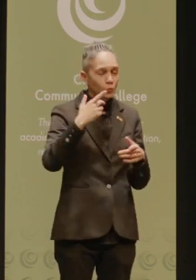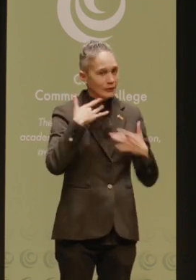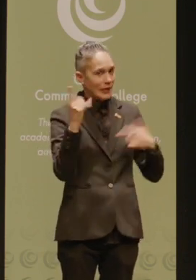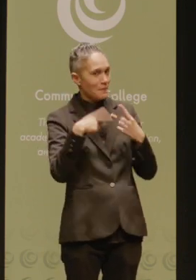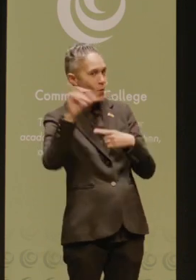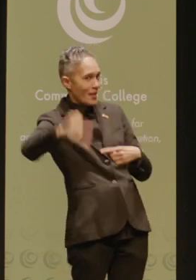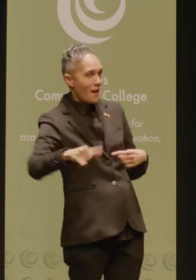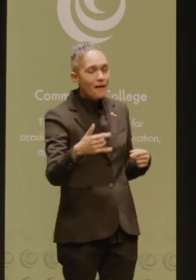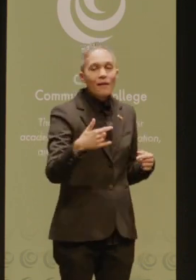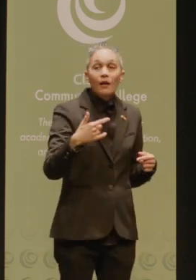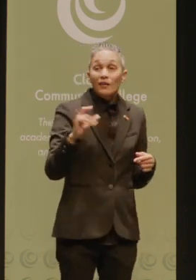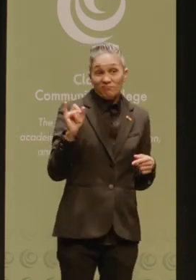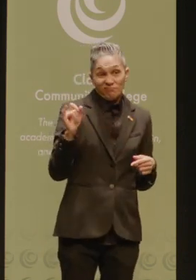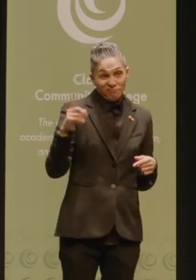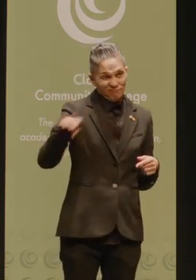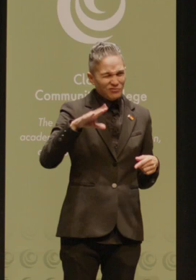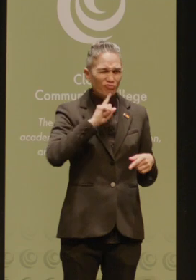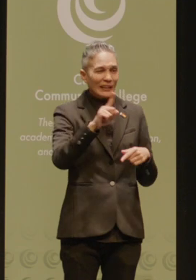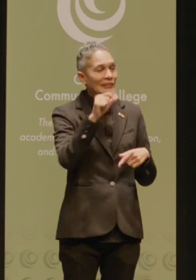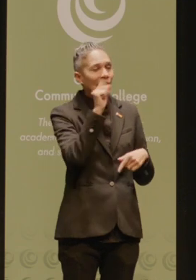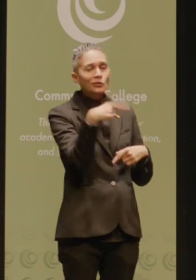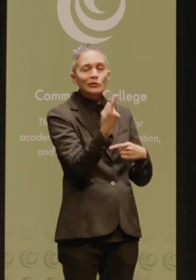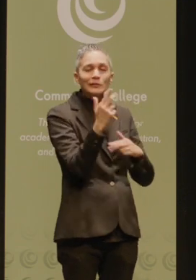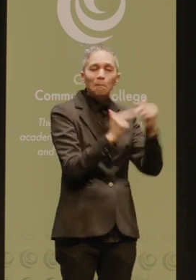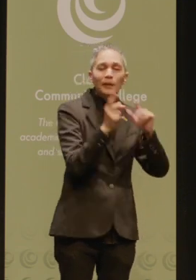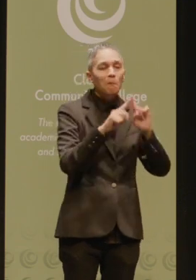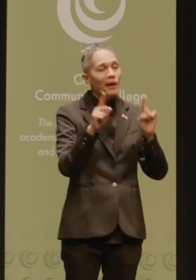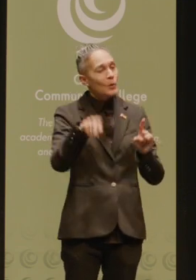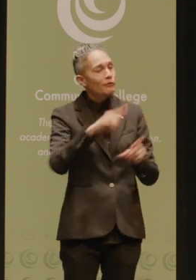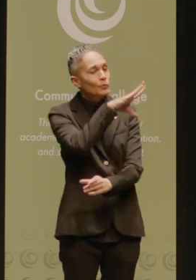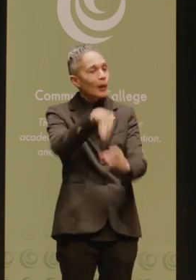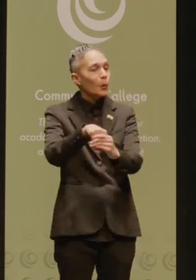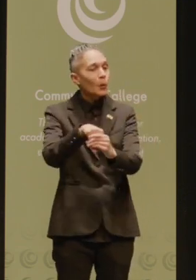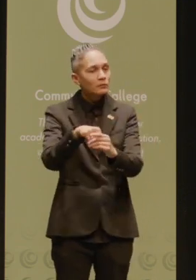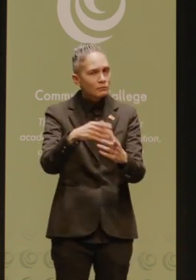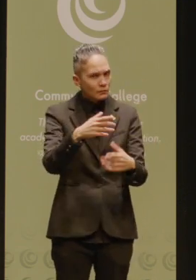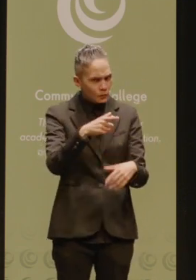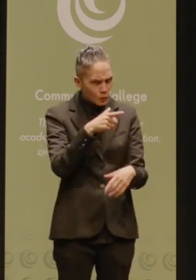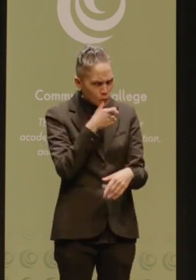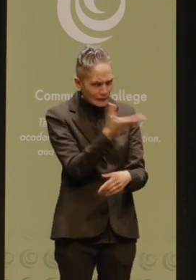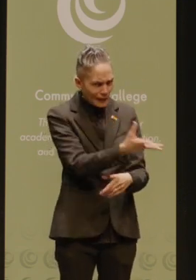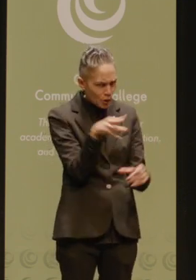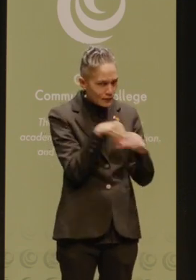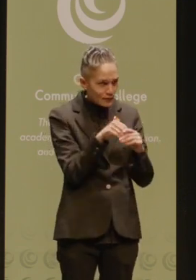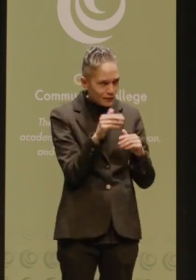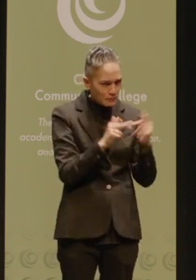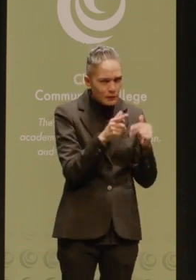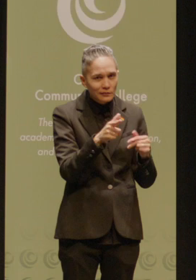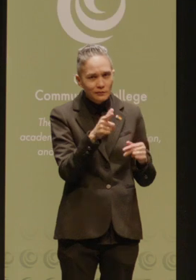that. And if you think about the buildings, we have to talk a little bit about, well, who's going to be in these buildings and